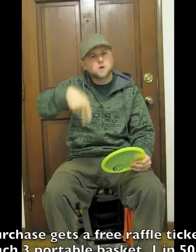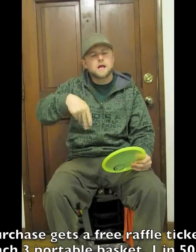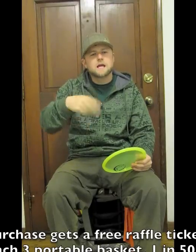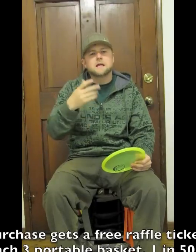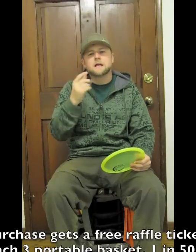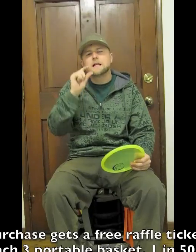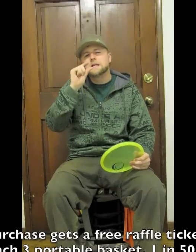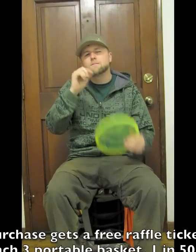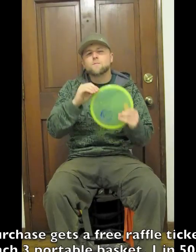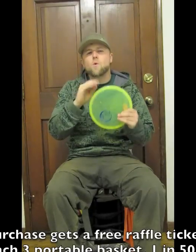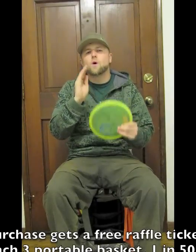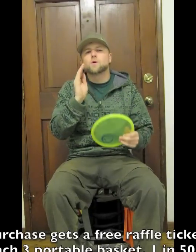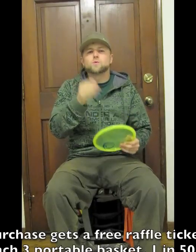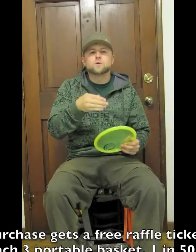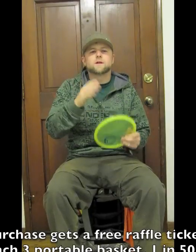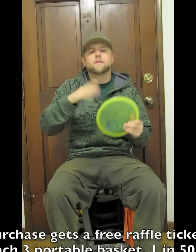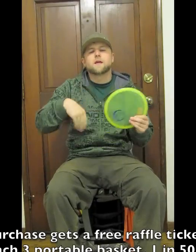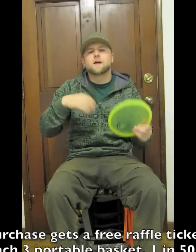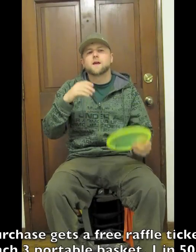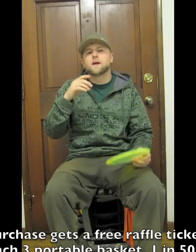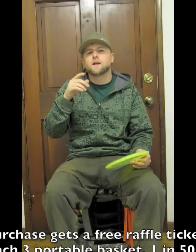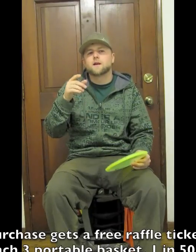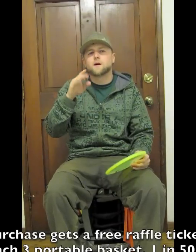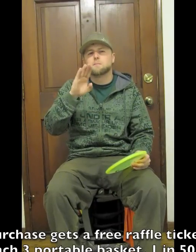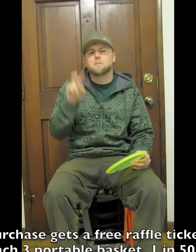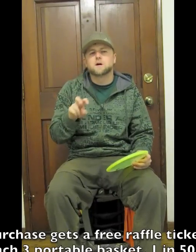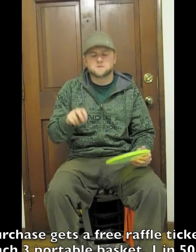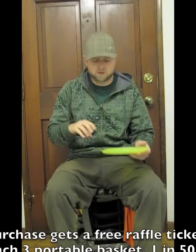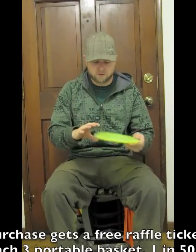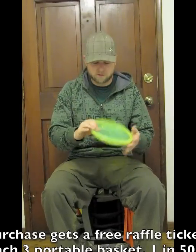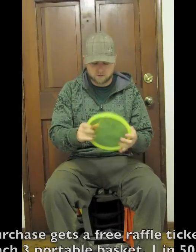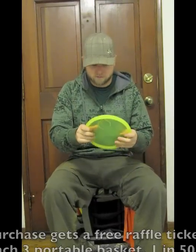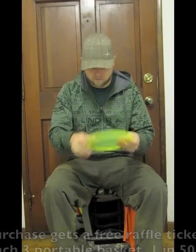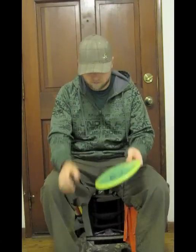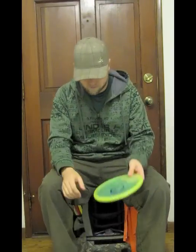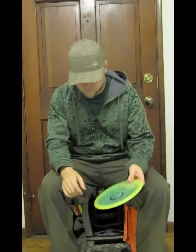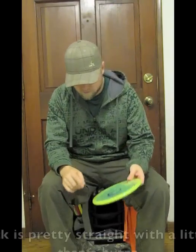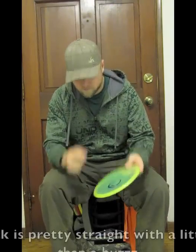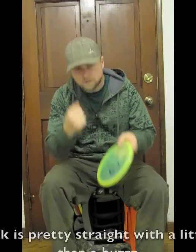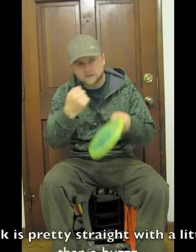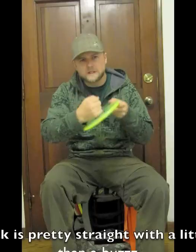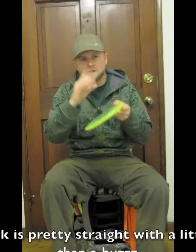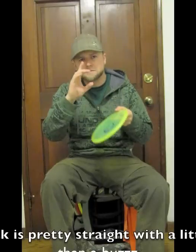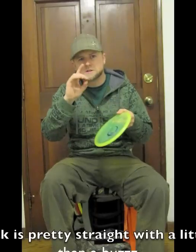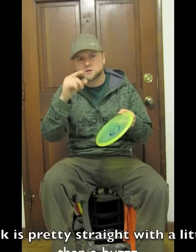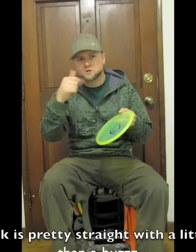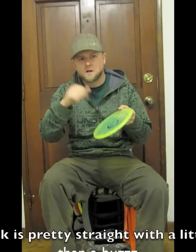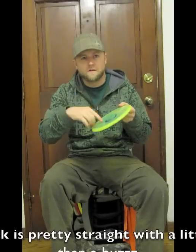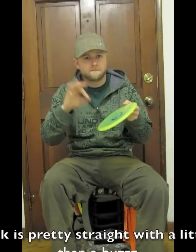creepy jive. The disconnect occurs between the ever twitching tissues. It's a visionary's issue as the cataracts arrive.